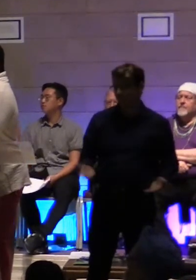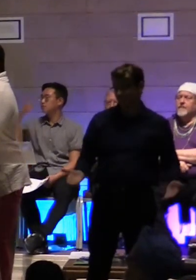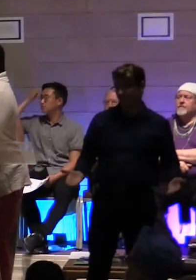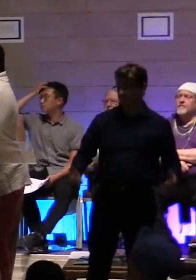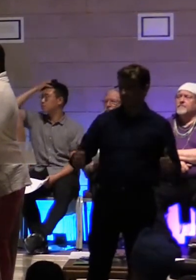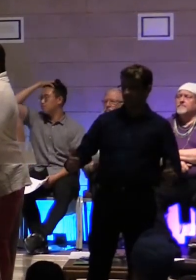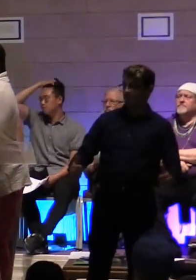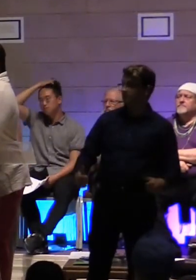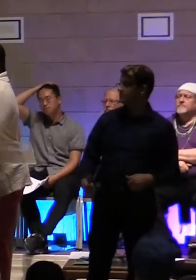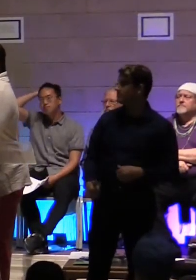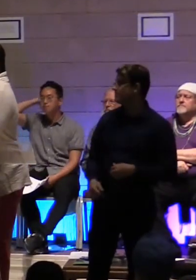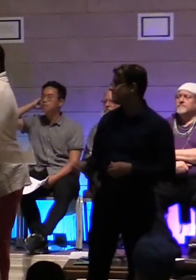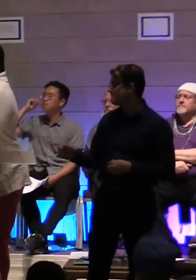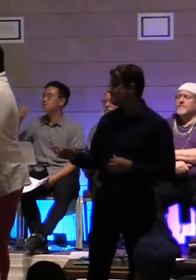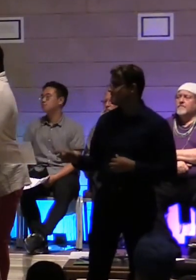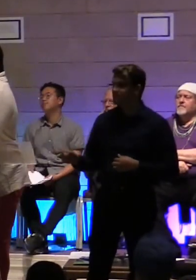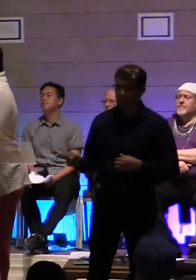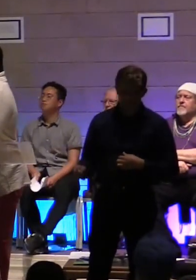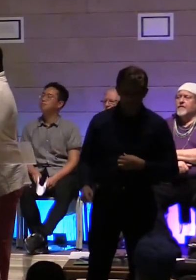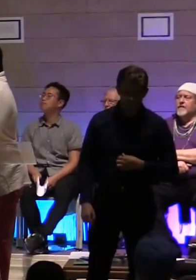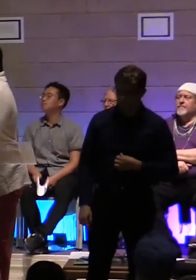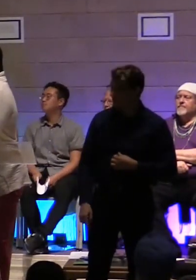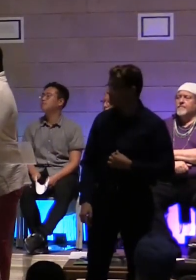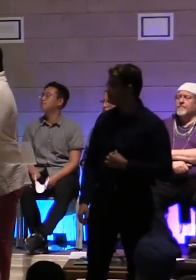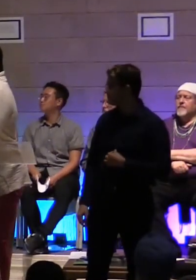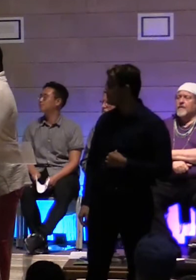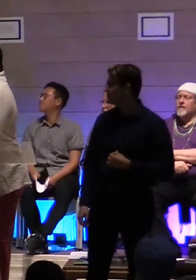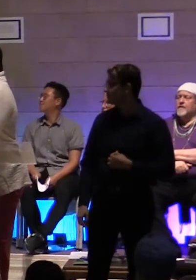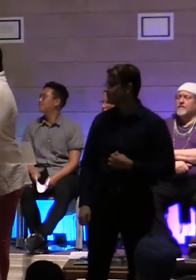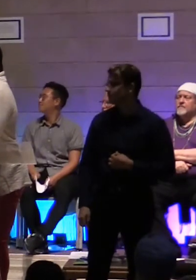2, 1, 2, 3.